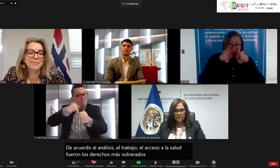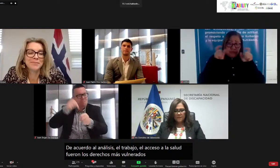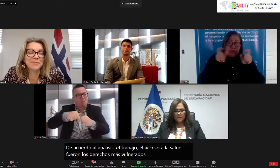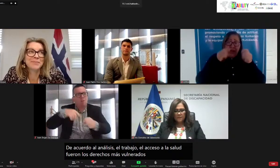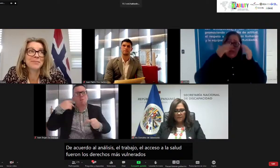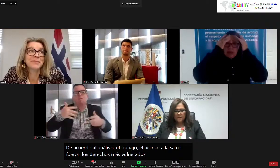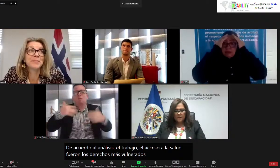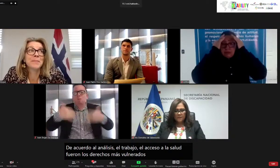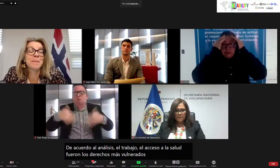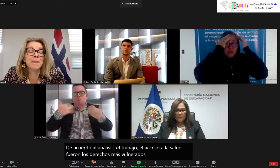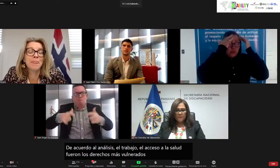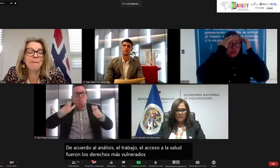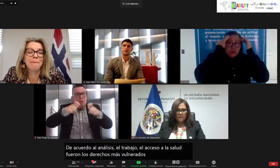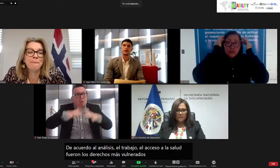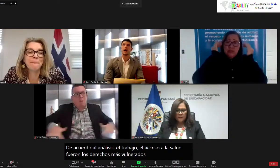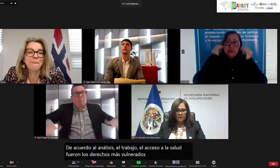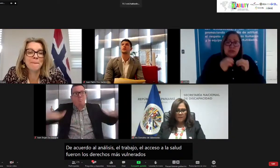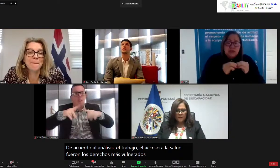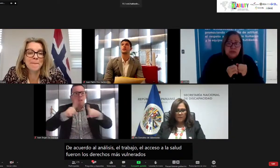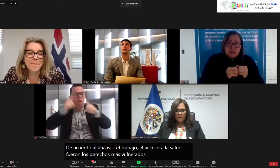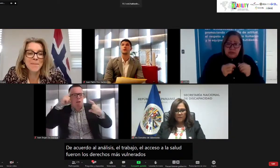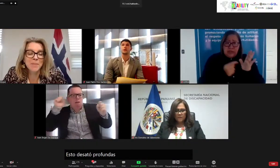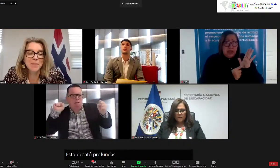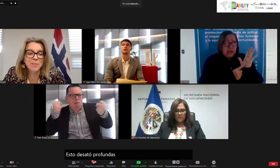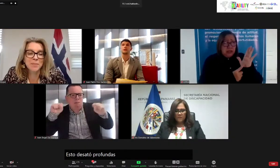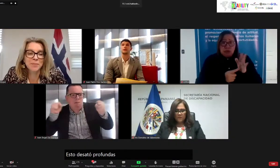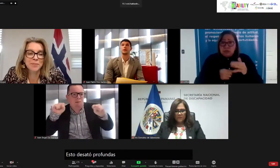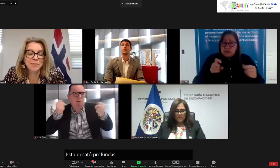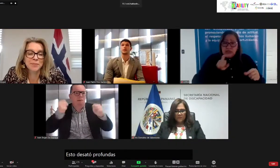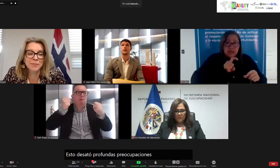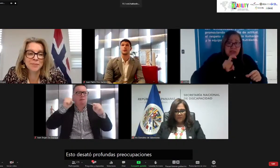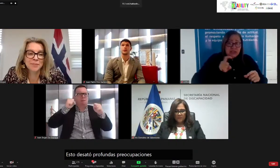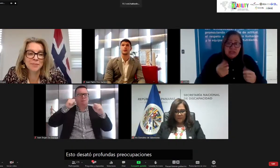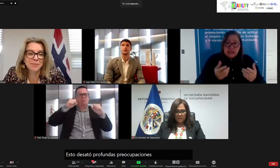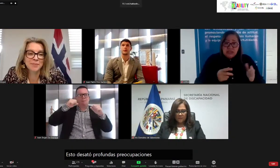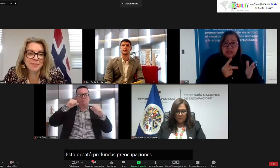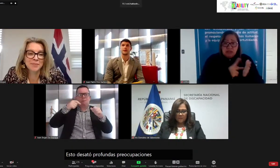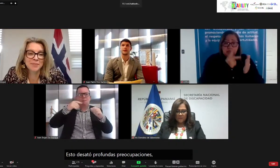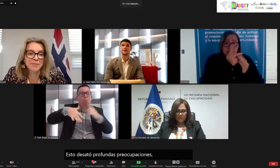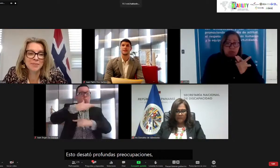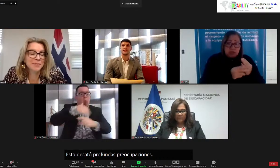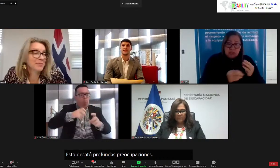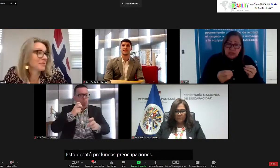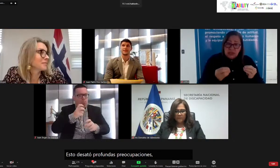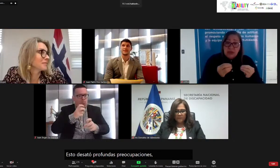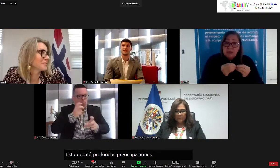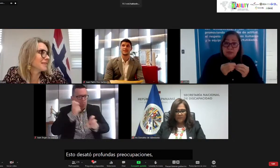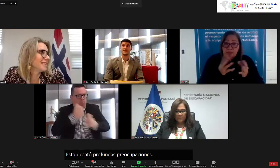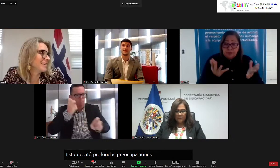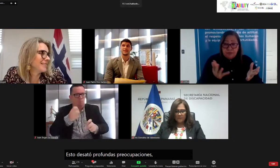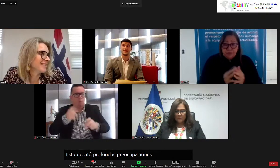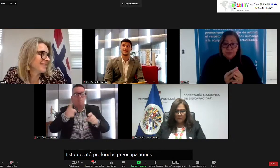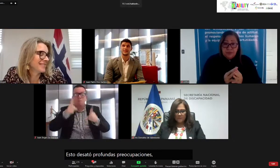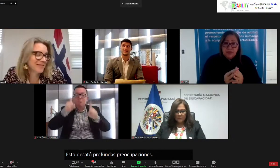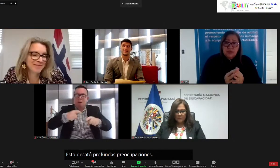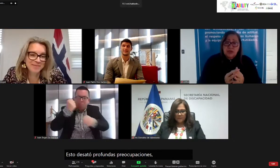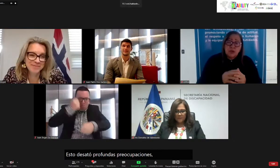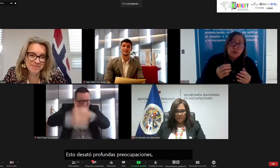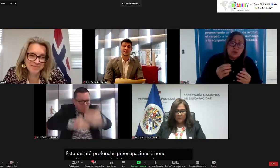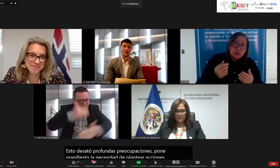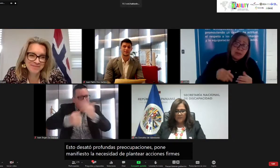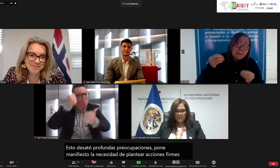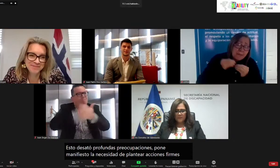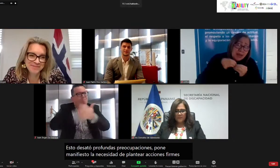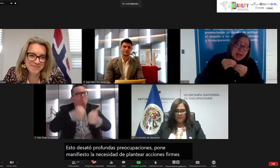the pandemic for people with disabilities this states how necessary it is to set firm